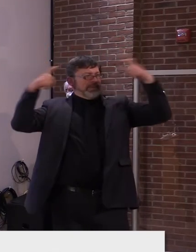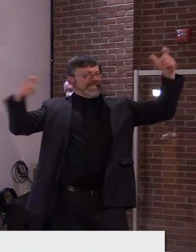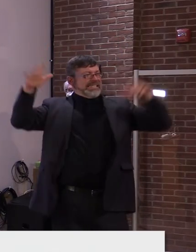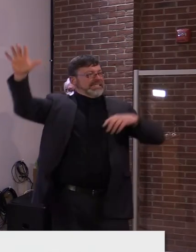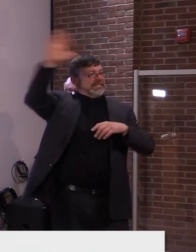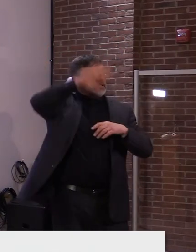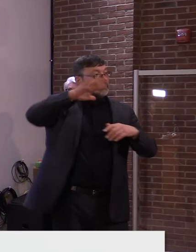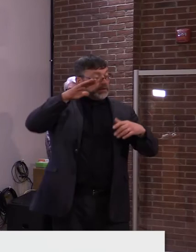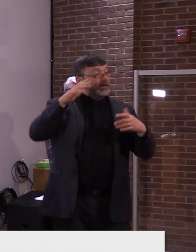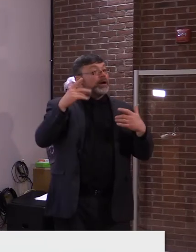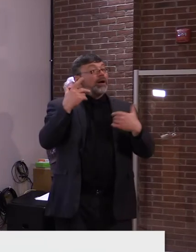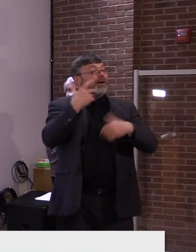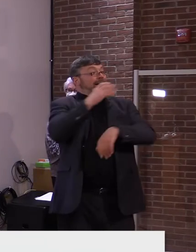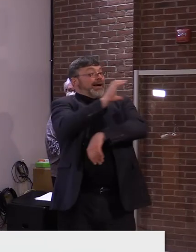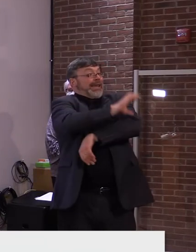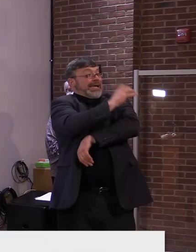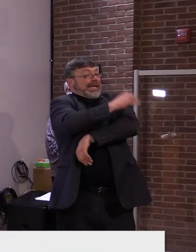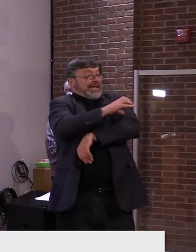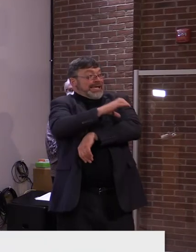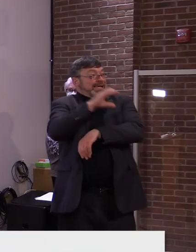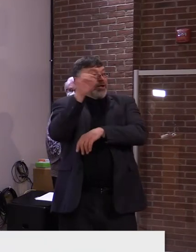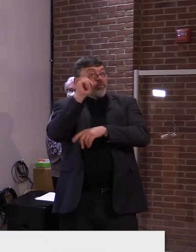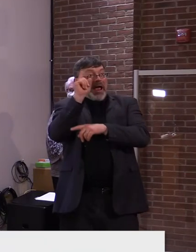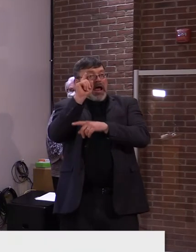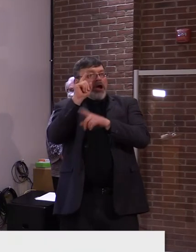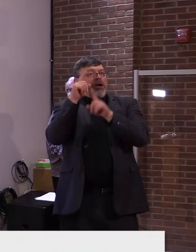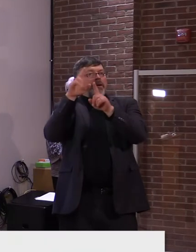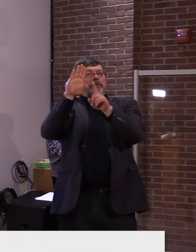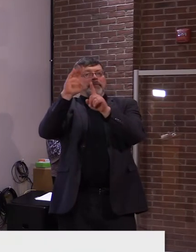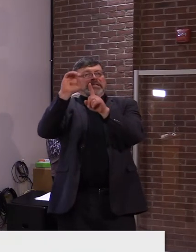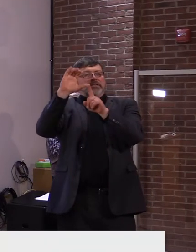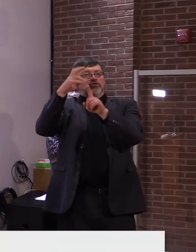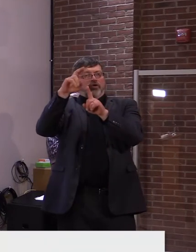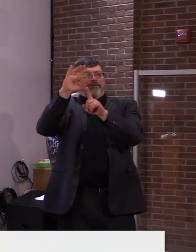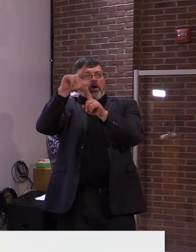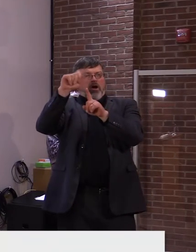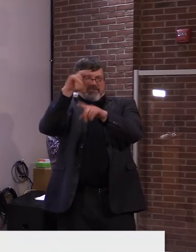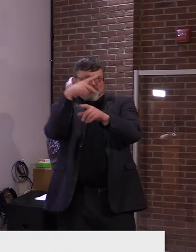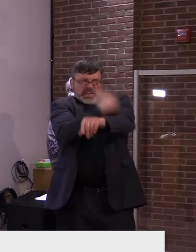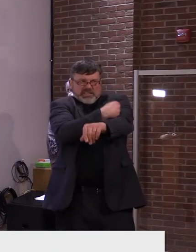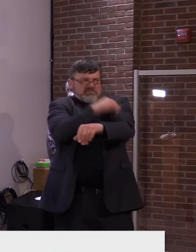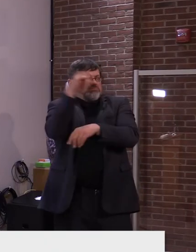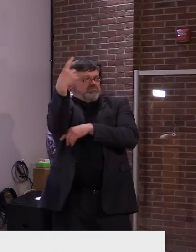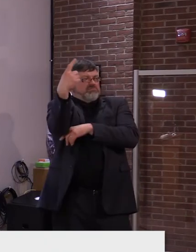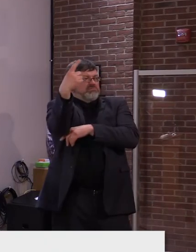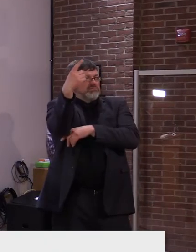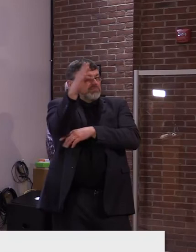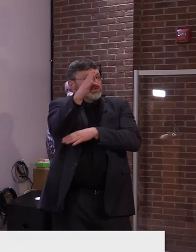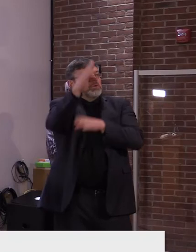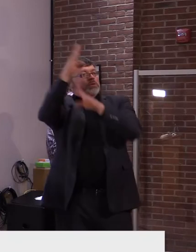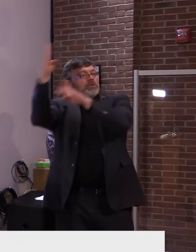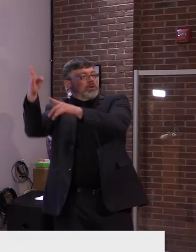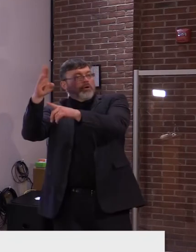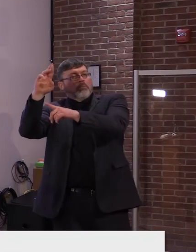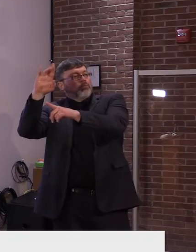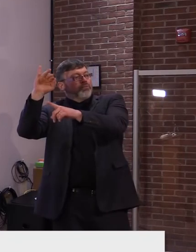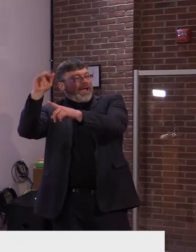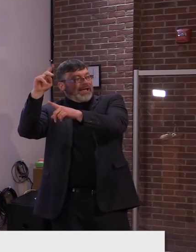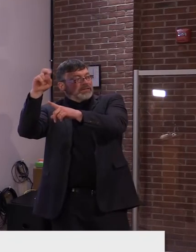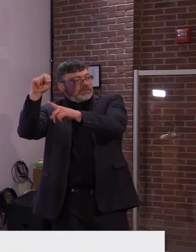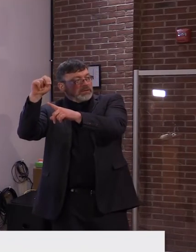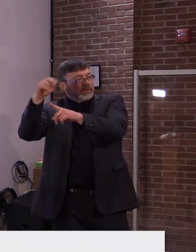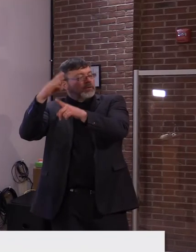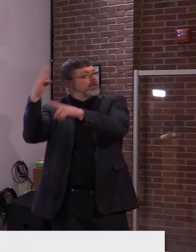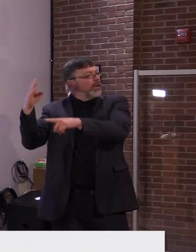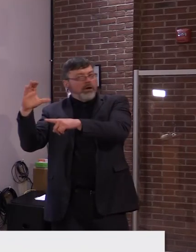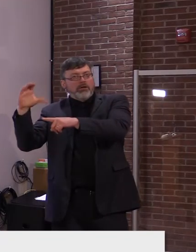in Beecher Falls, Brighton, and Concord. To the west, we have, you know, a lot